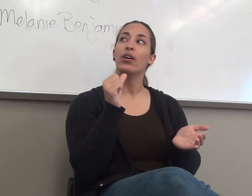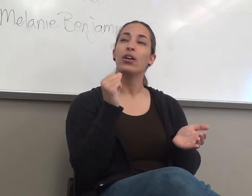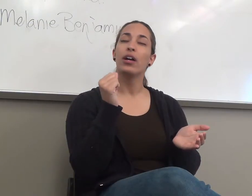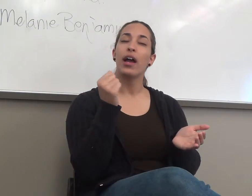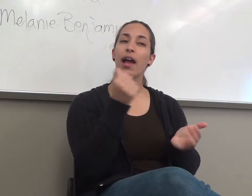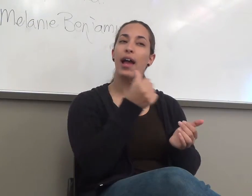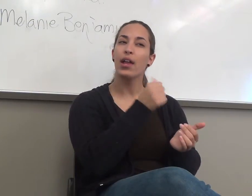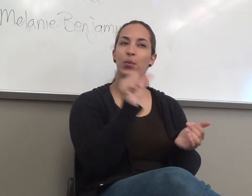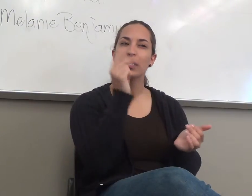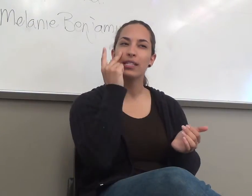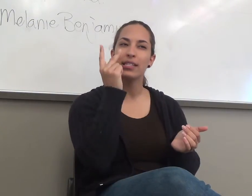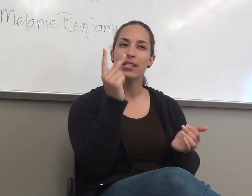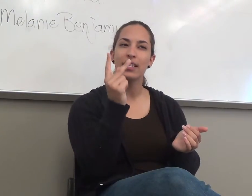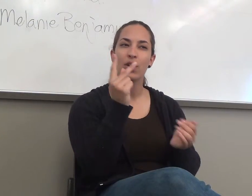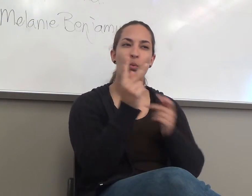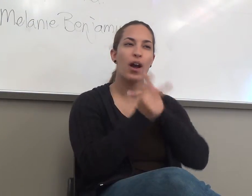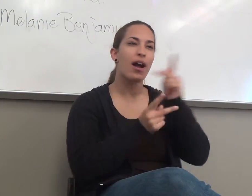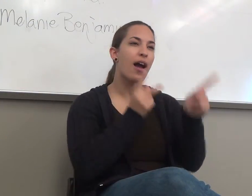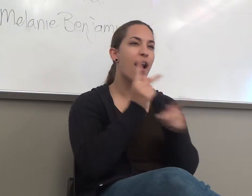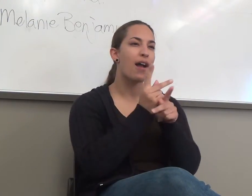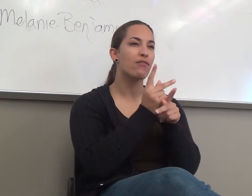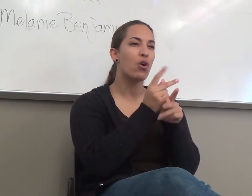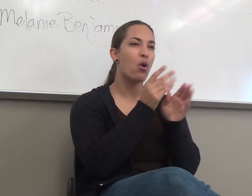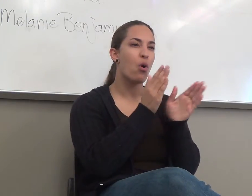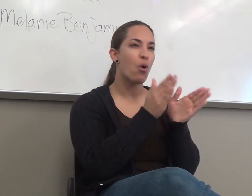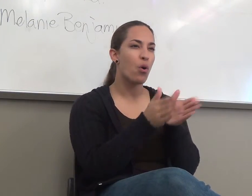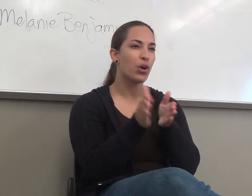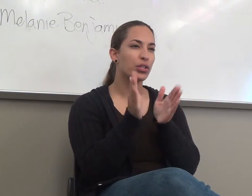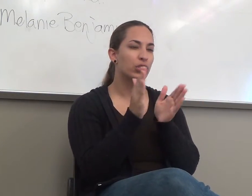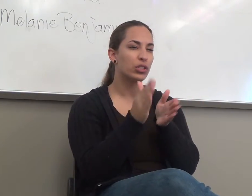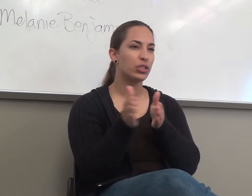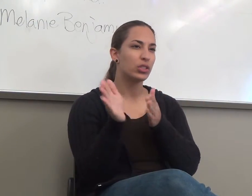Anybody see any kind of an order?